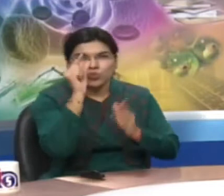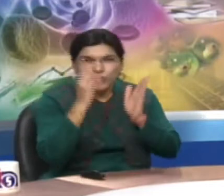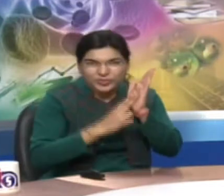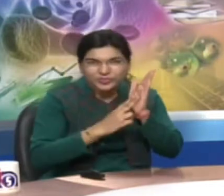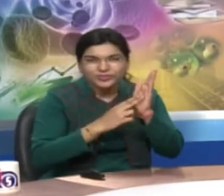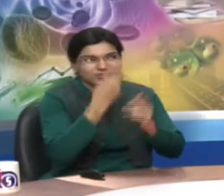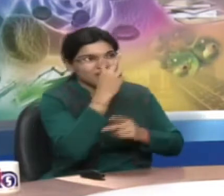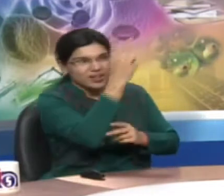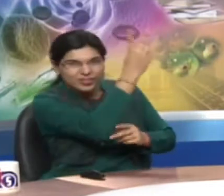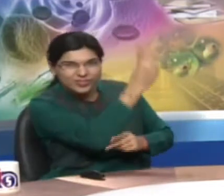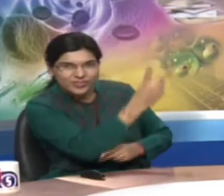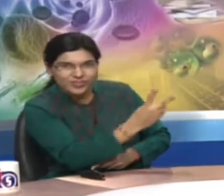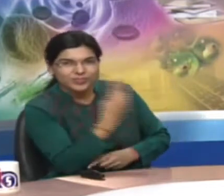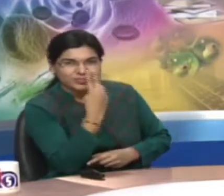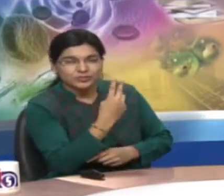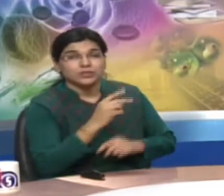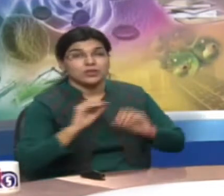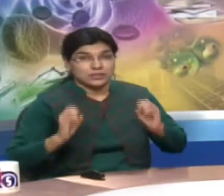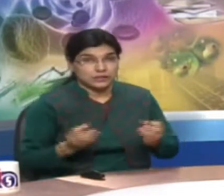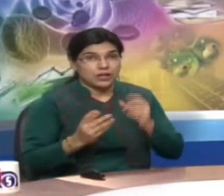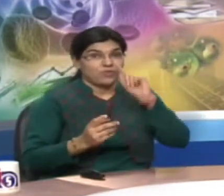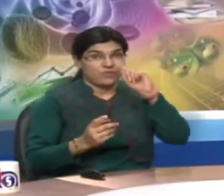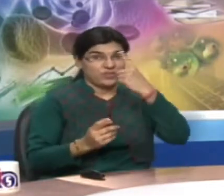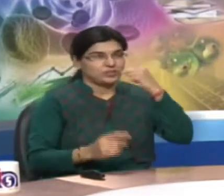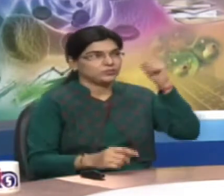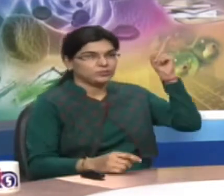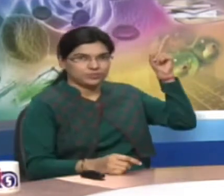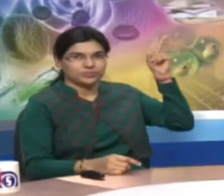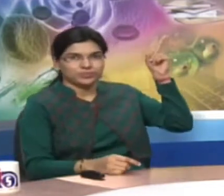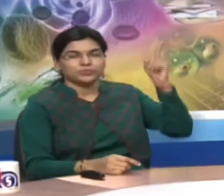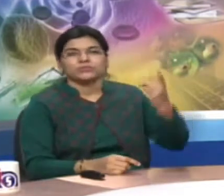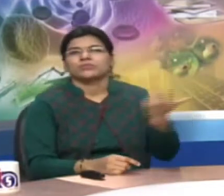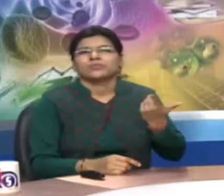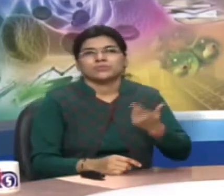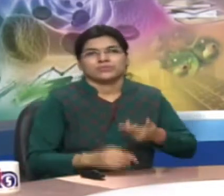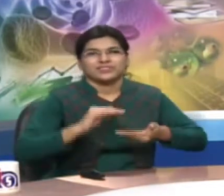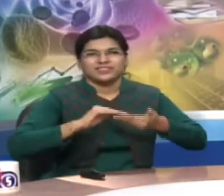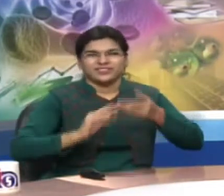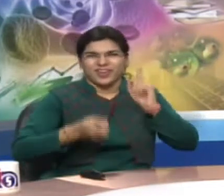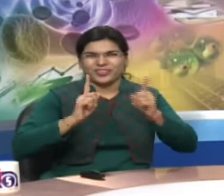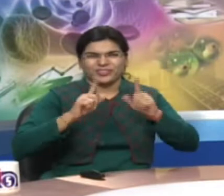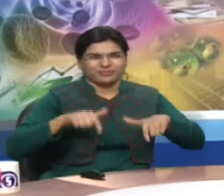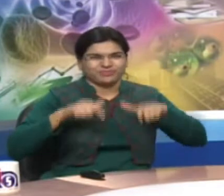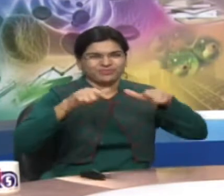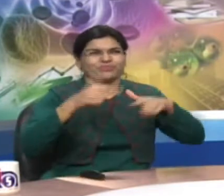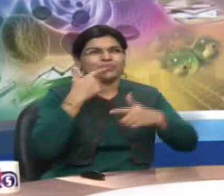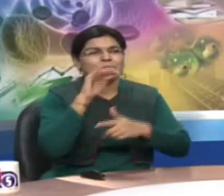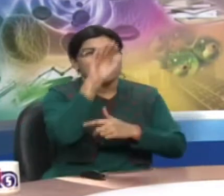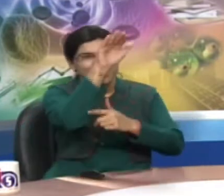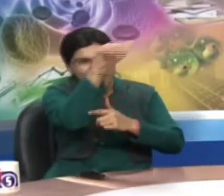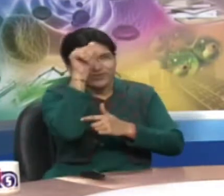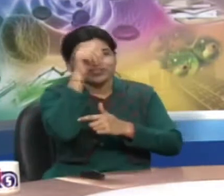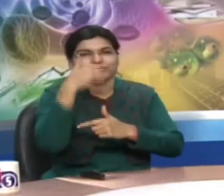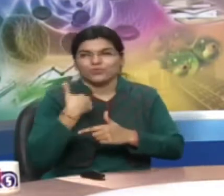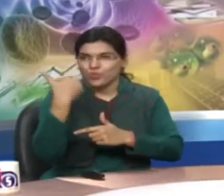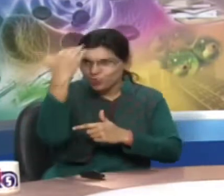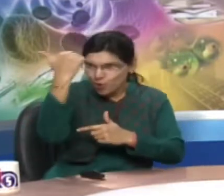un and am to the following words. First, so